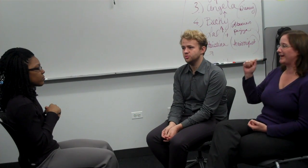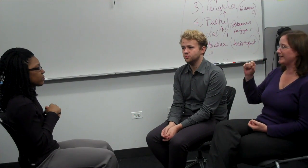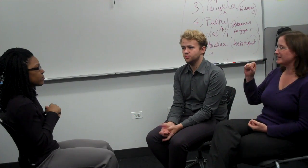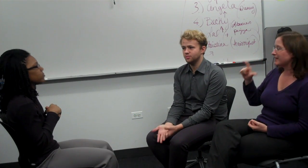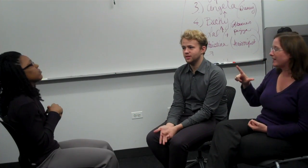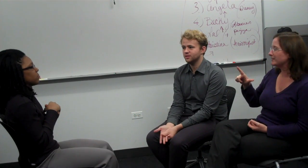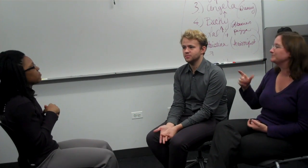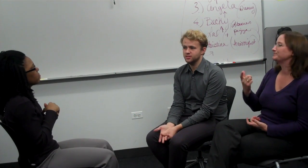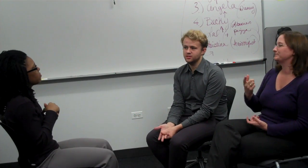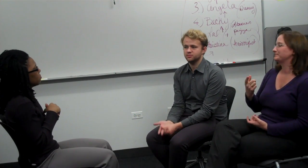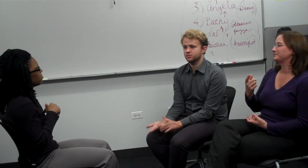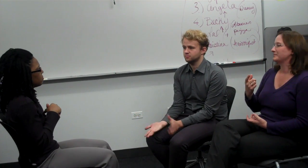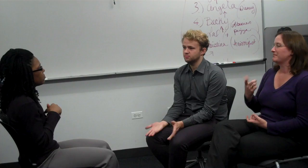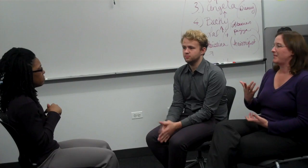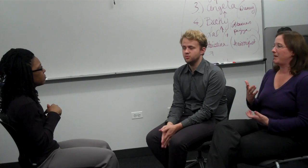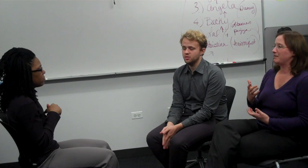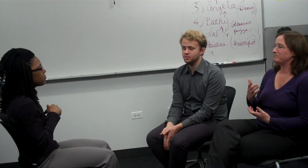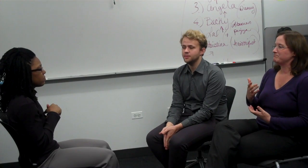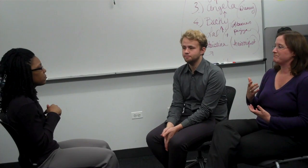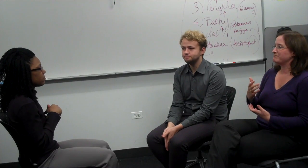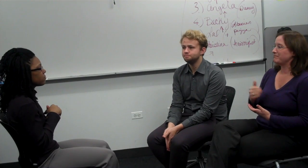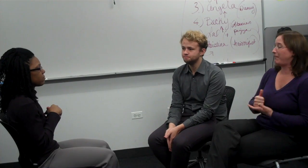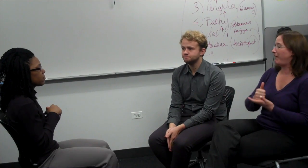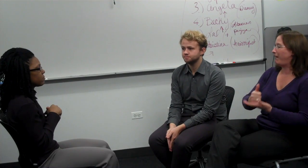to prepare themselves for the play.